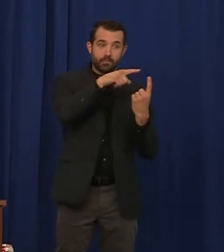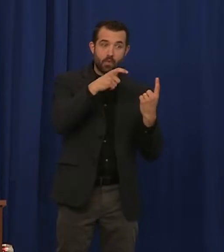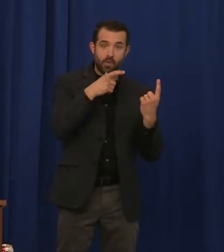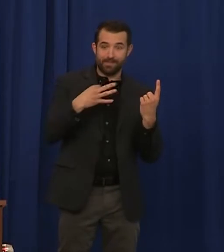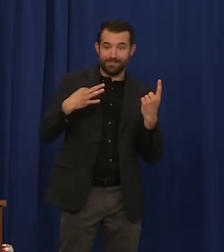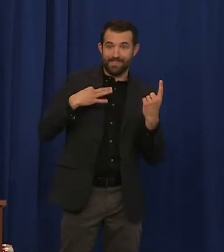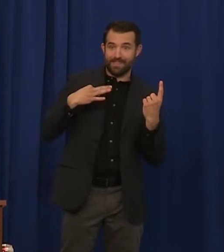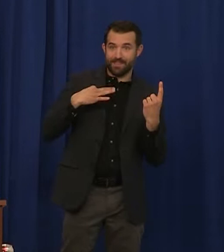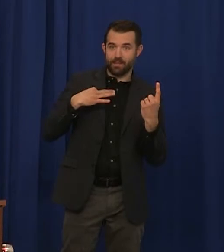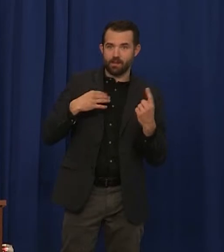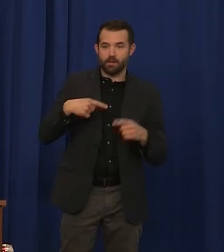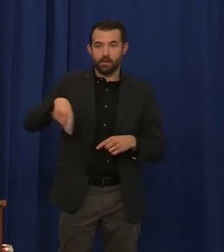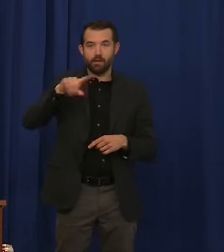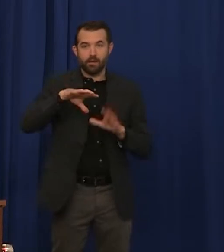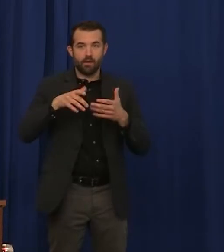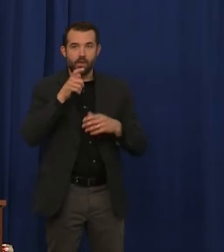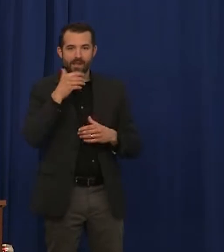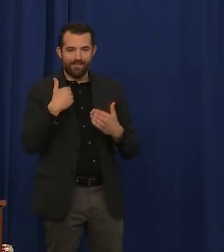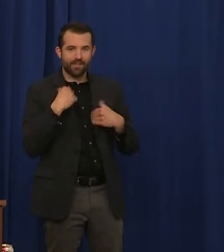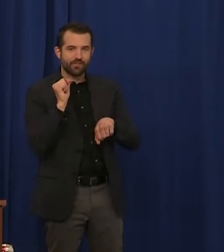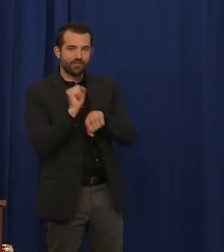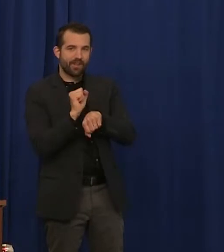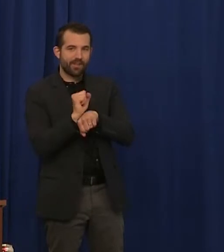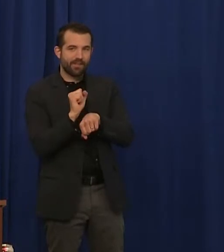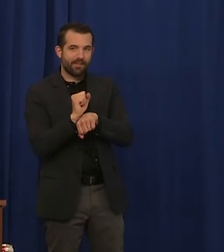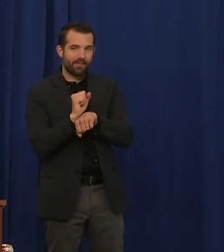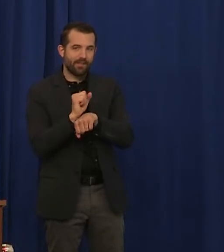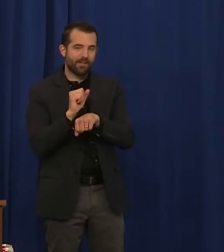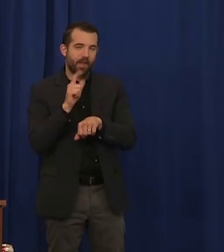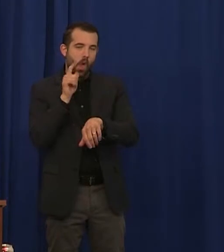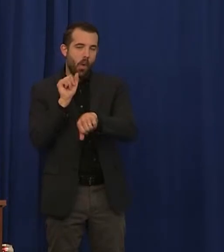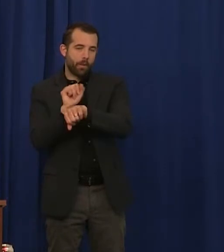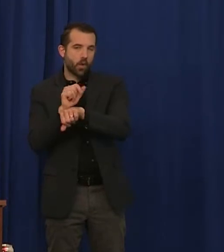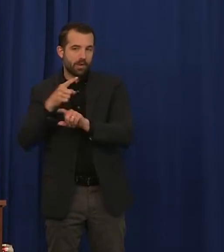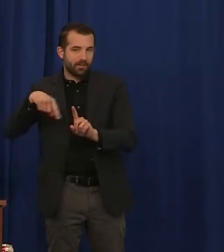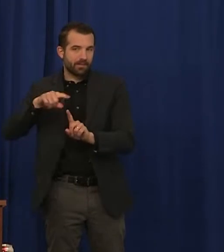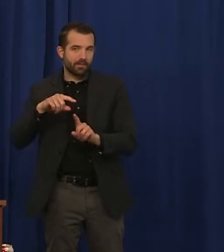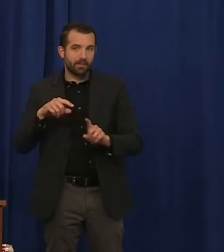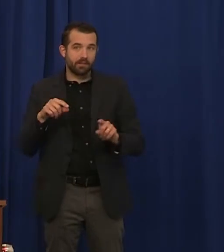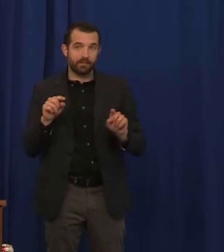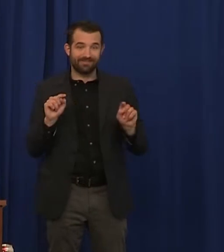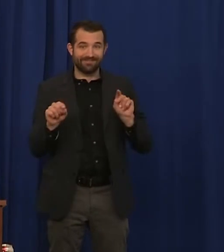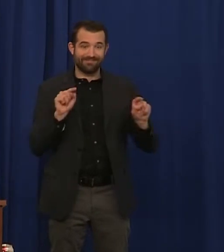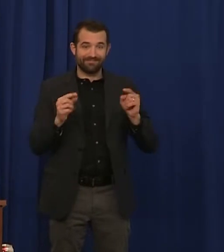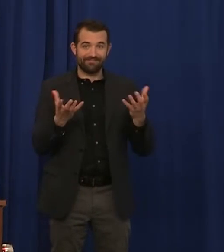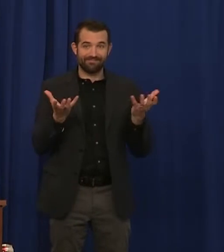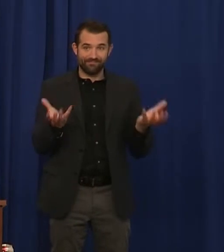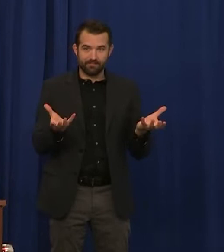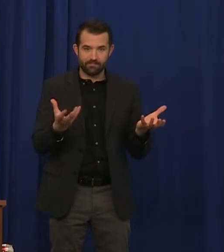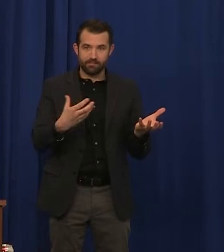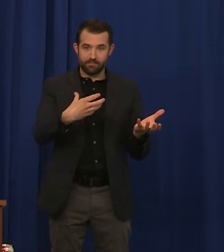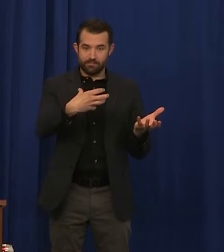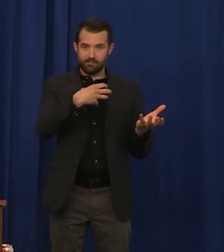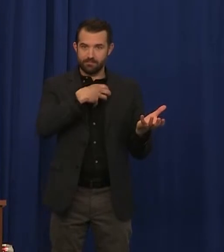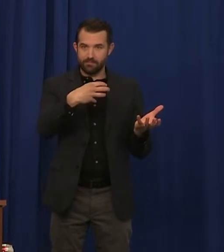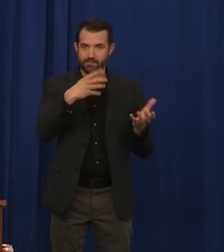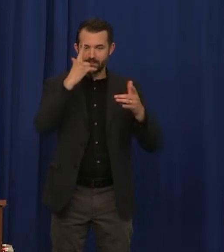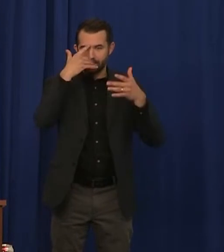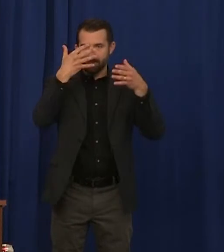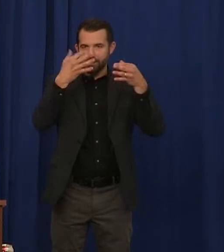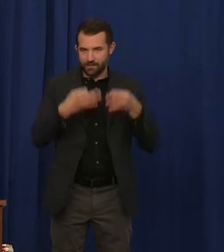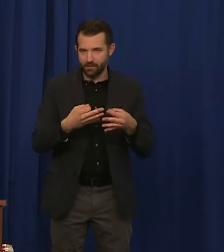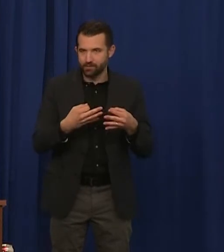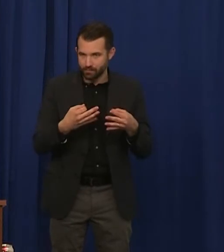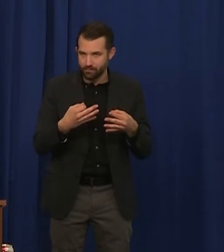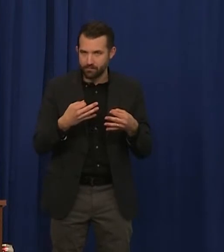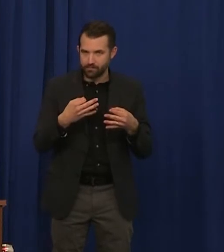person worked. Either party can file an appeal of the decision, and the information on how to file an appeal will be provided